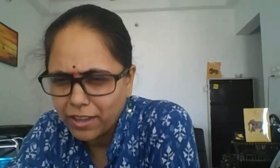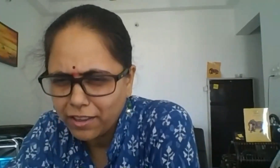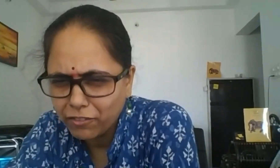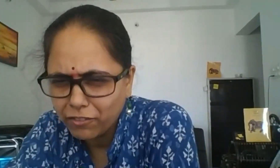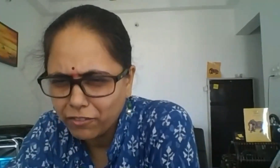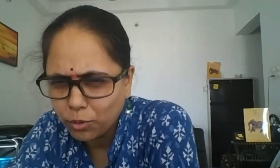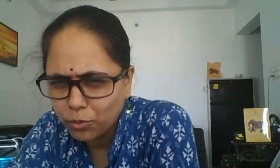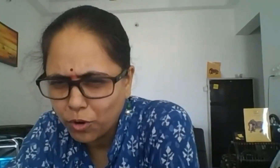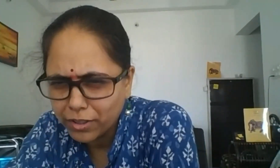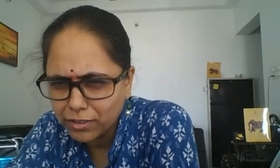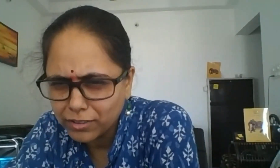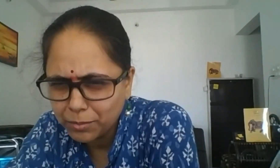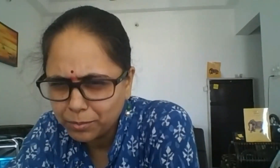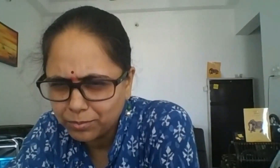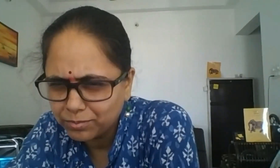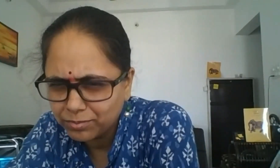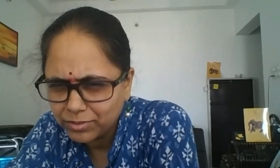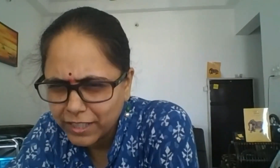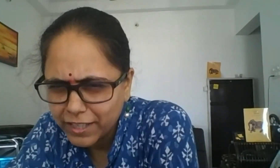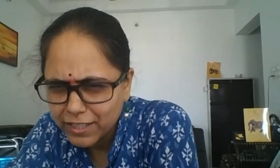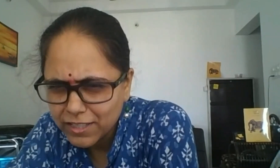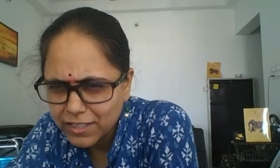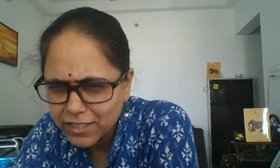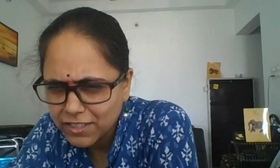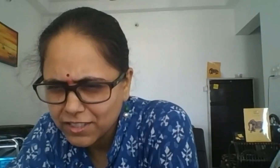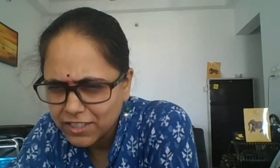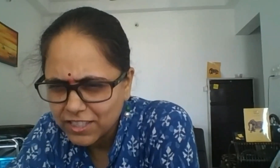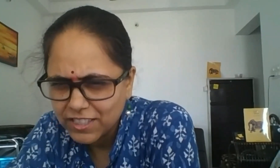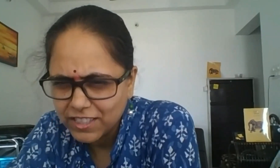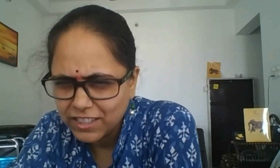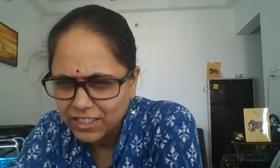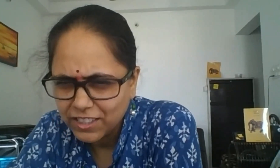Okay, go water. Yes.